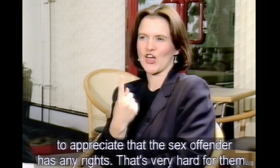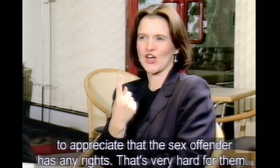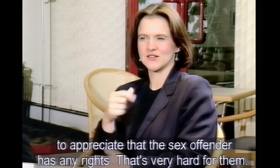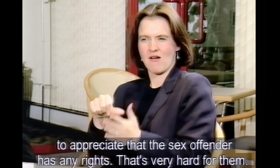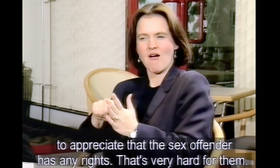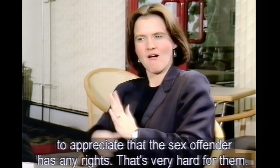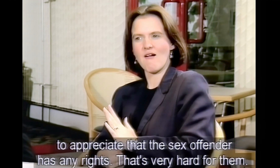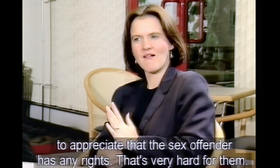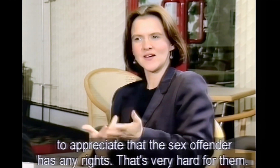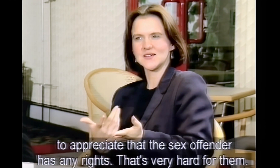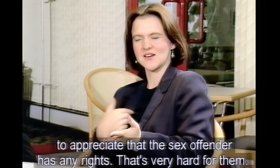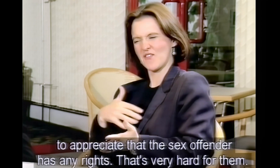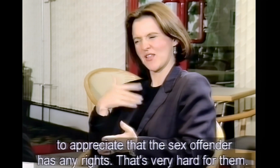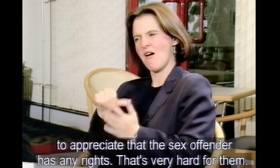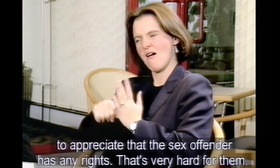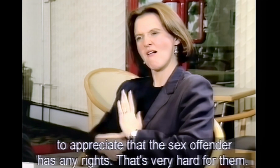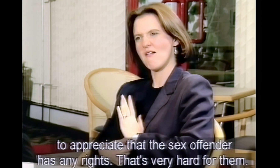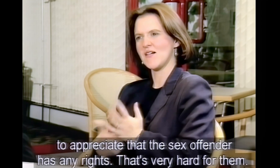any rights. That's very hard for them.